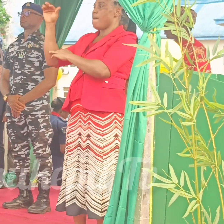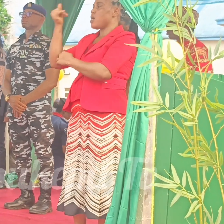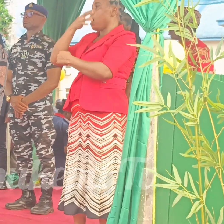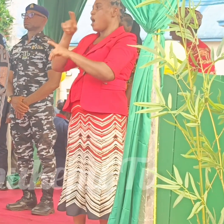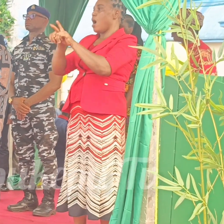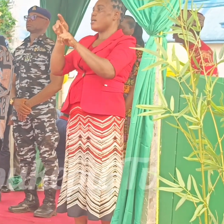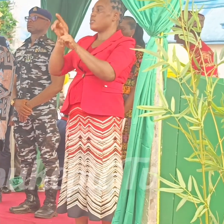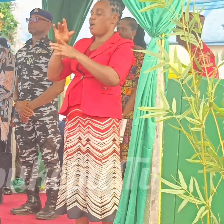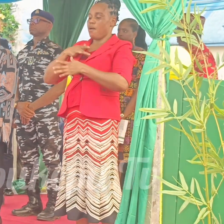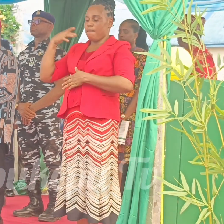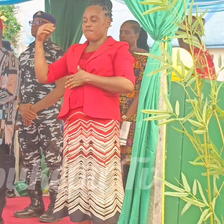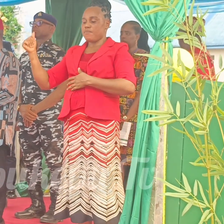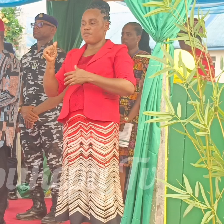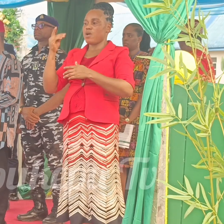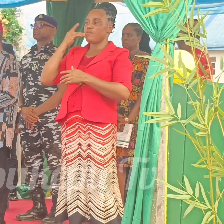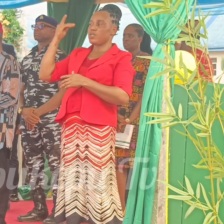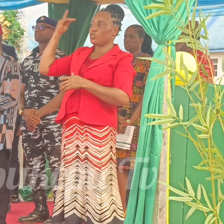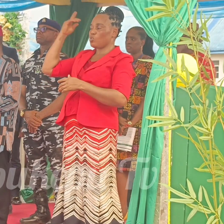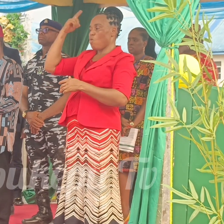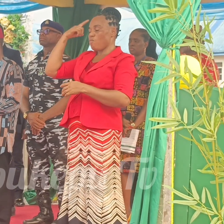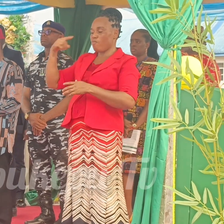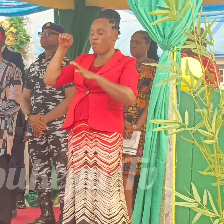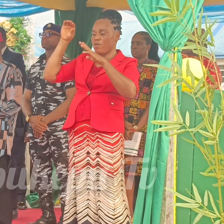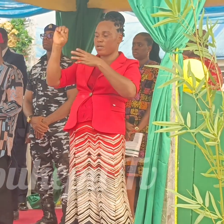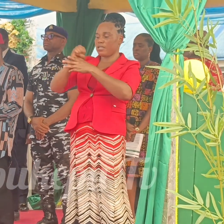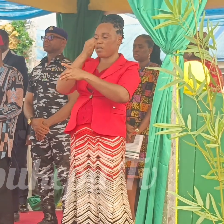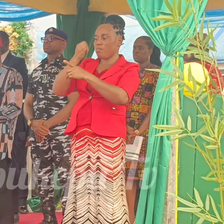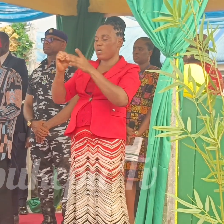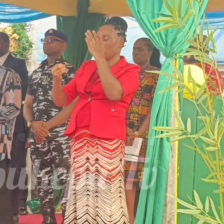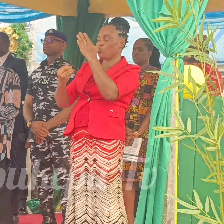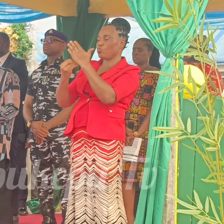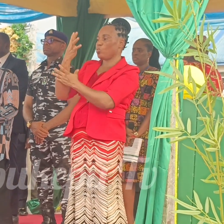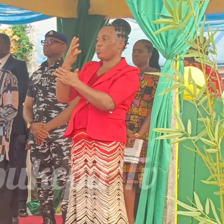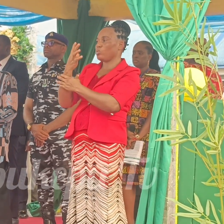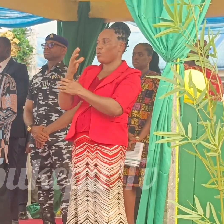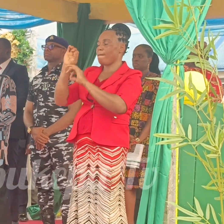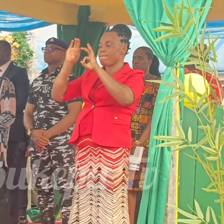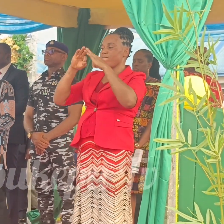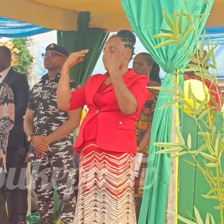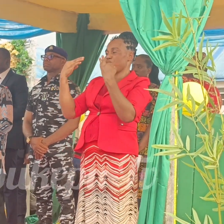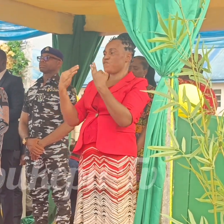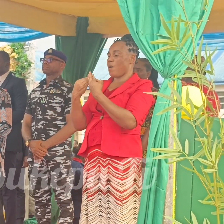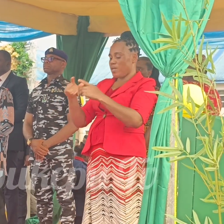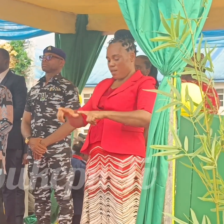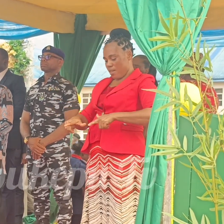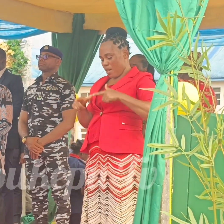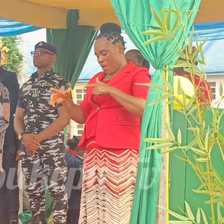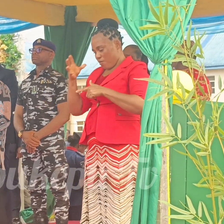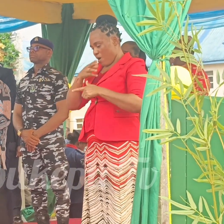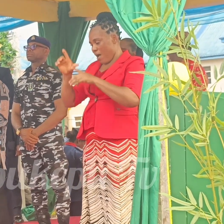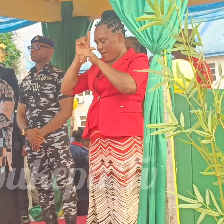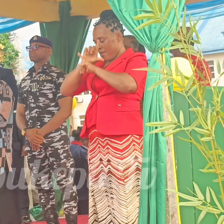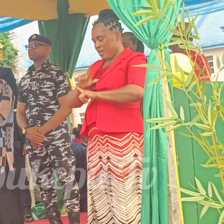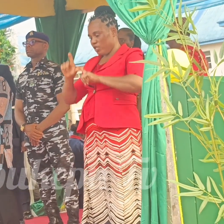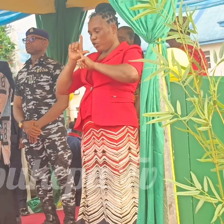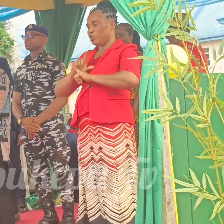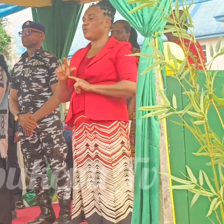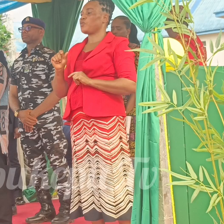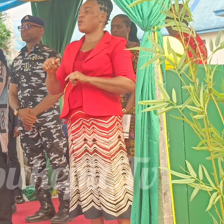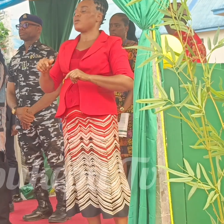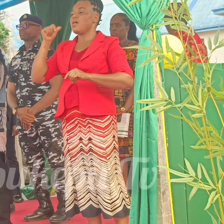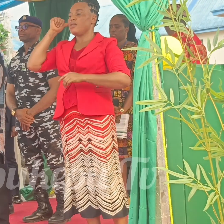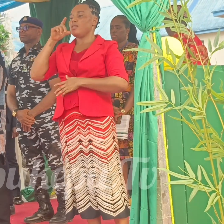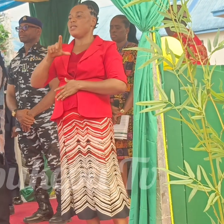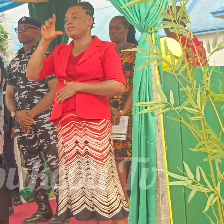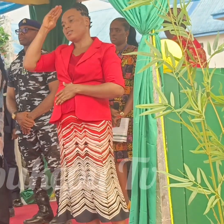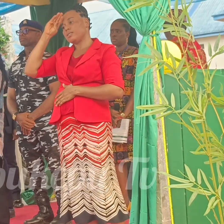a preferred destination for enterprise growth, family, life, and leisure. Ladies